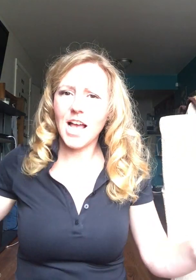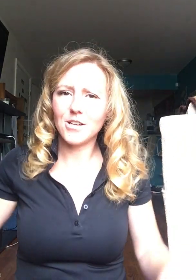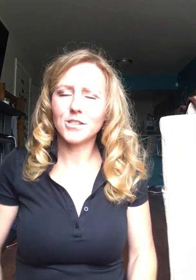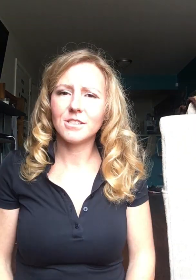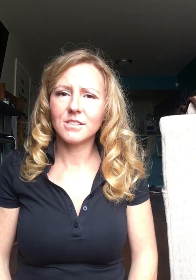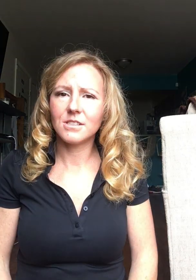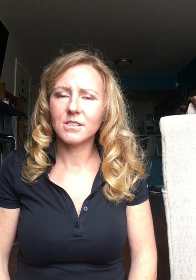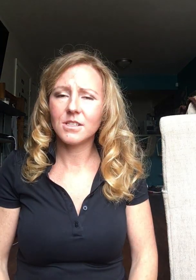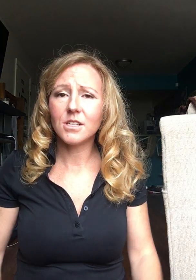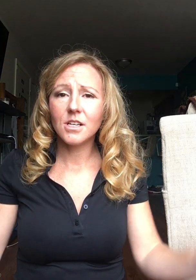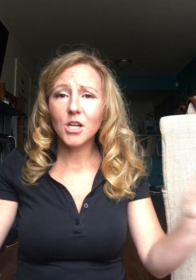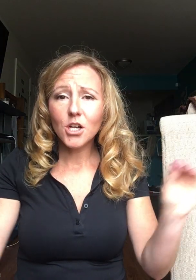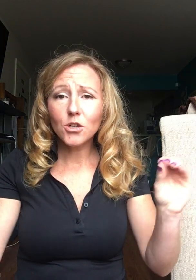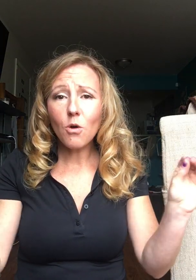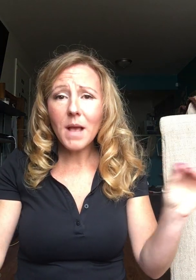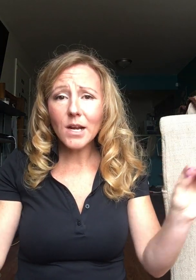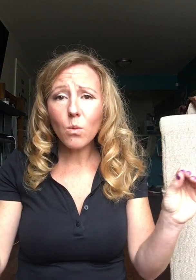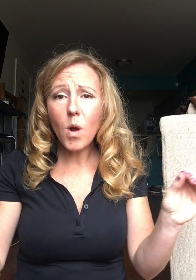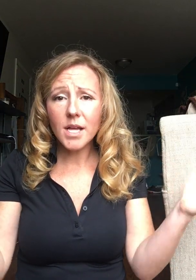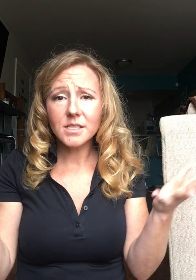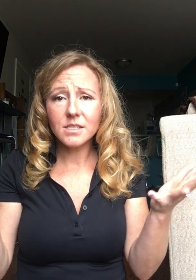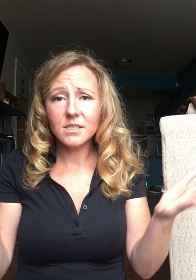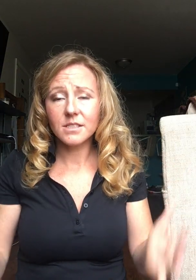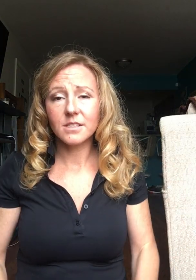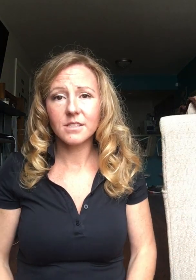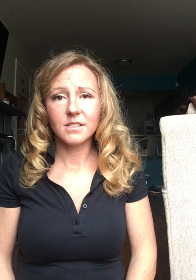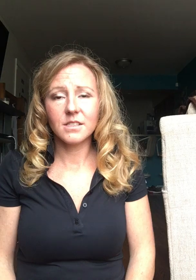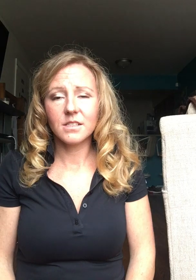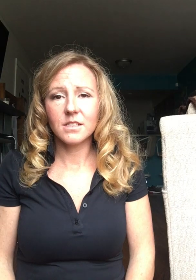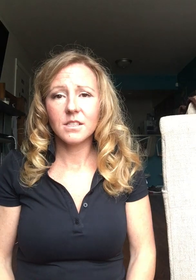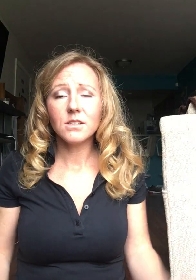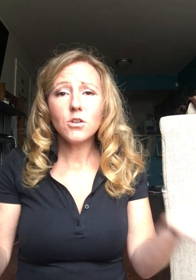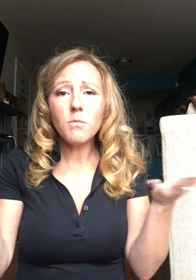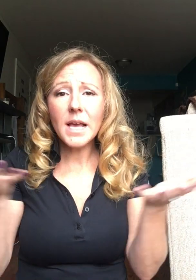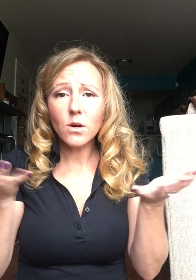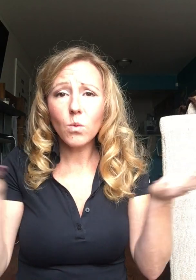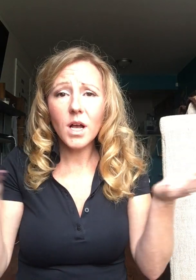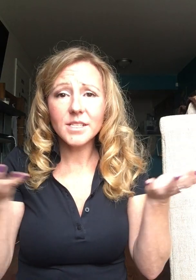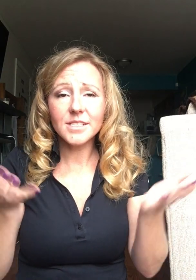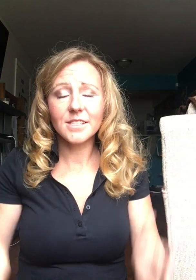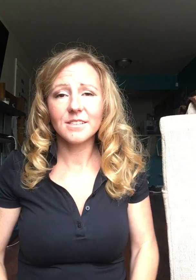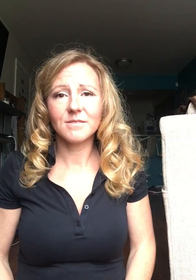child. No matter what. No matter what.